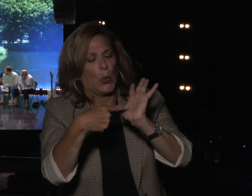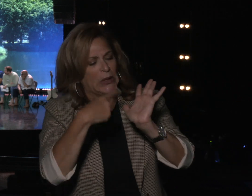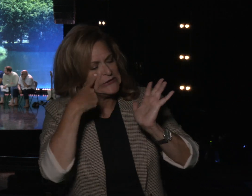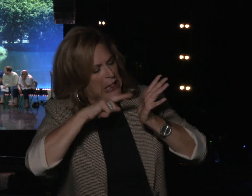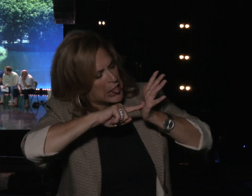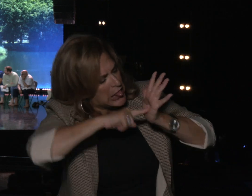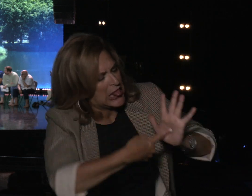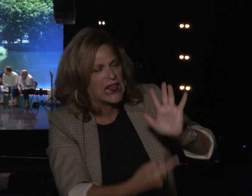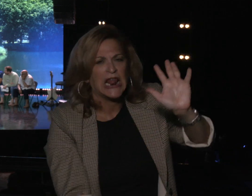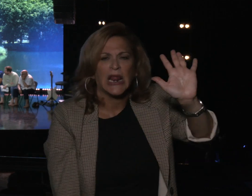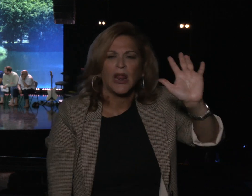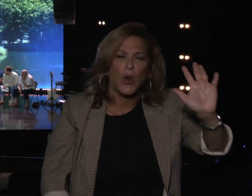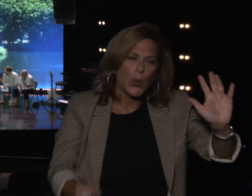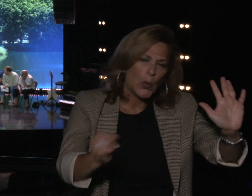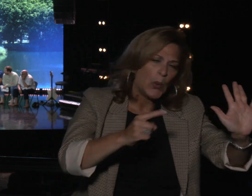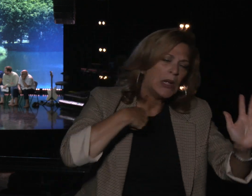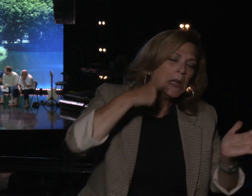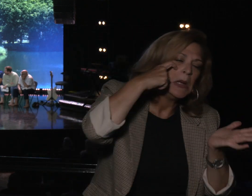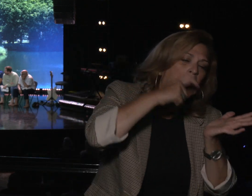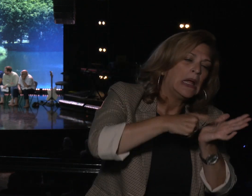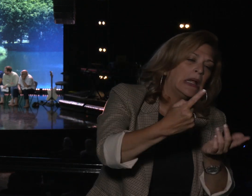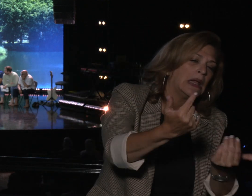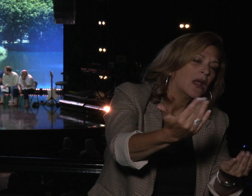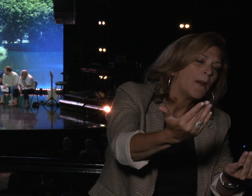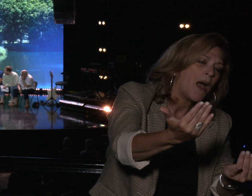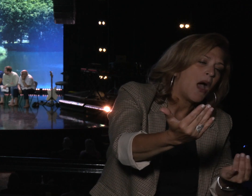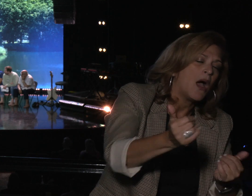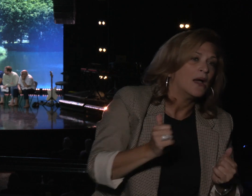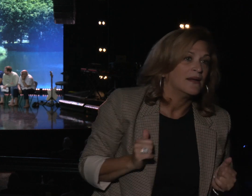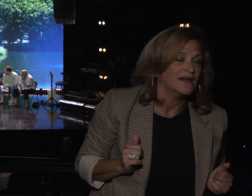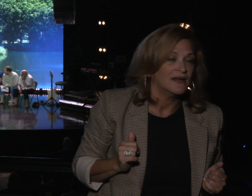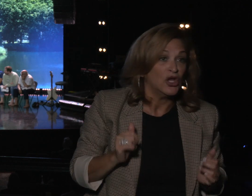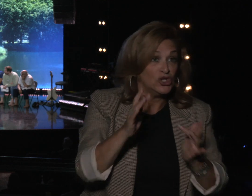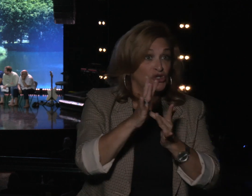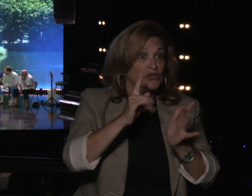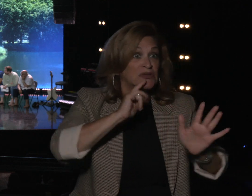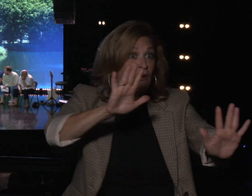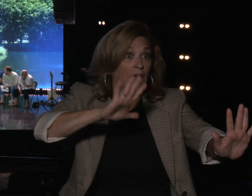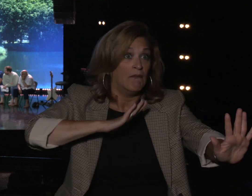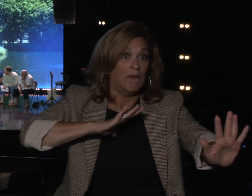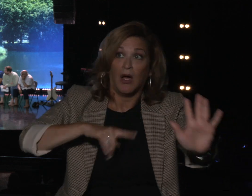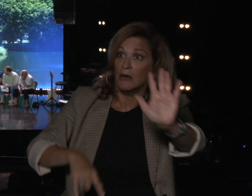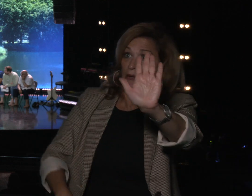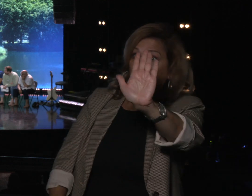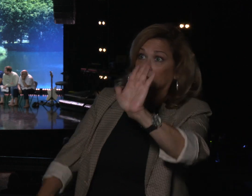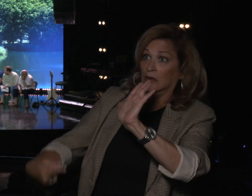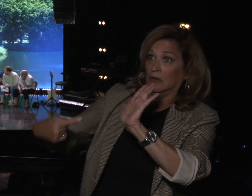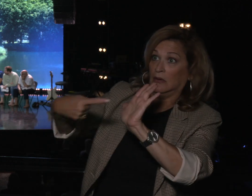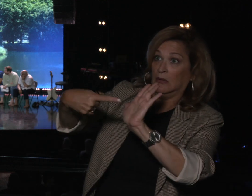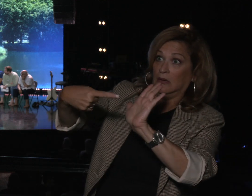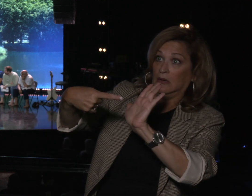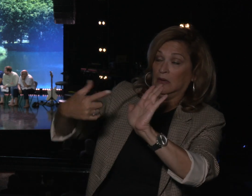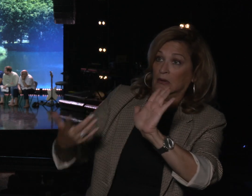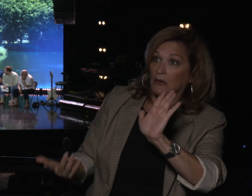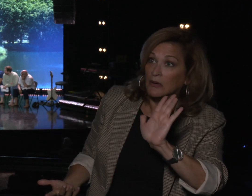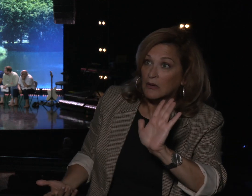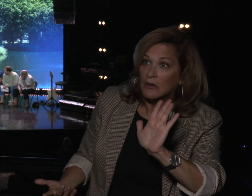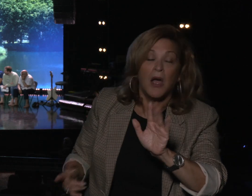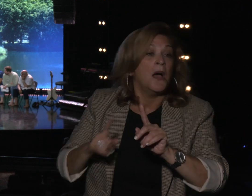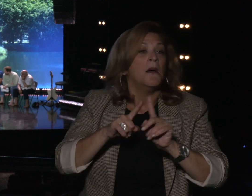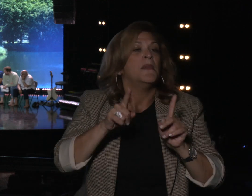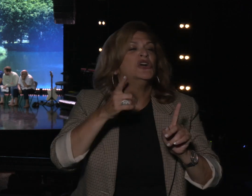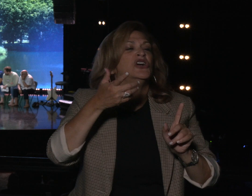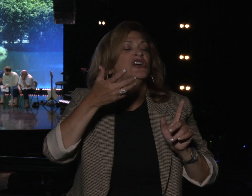the hands and in the feet. And Jesus is like, okay, but We're gonna wash Thomas's feet.